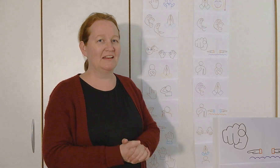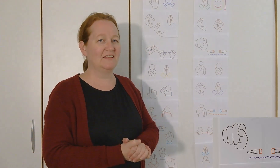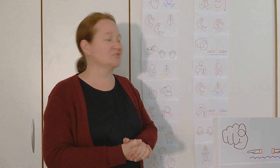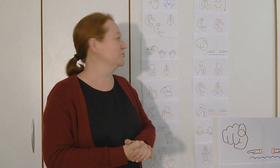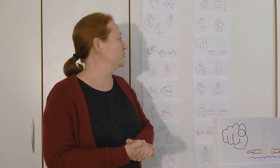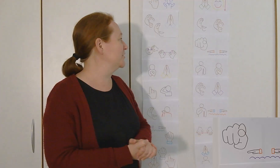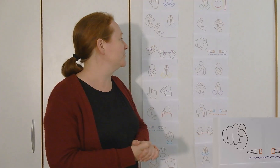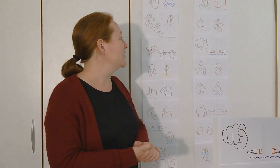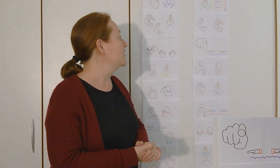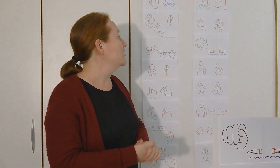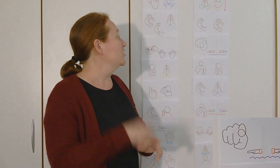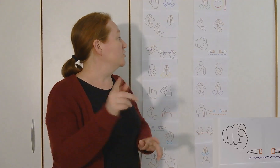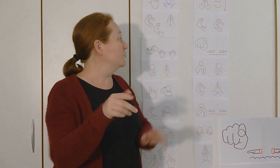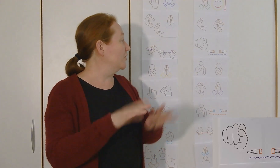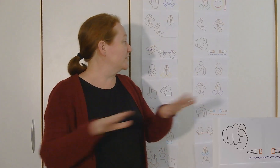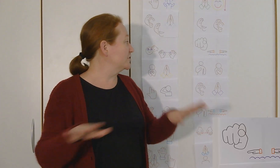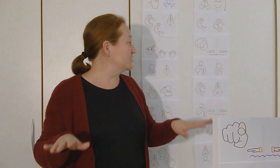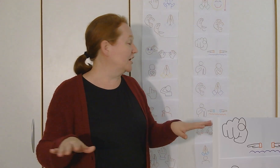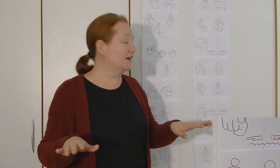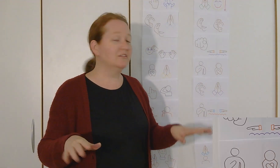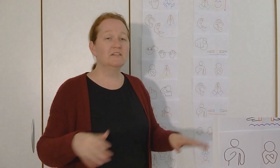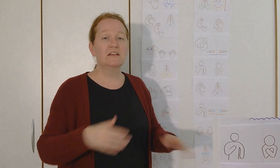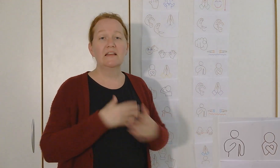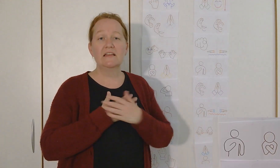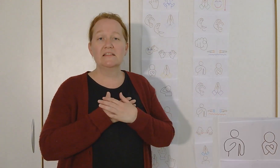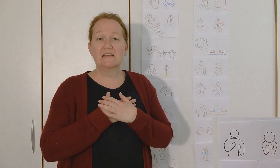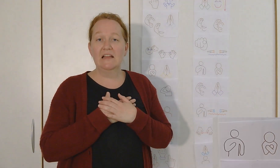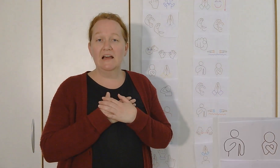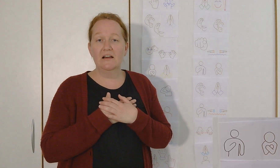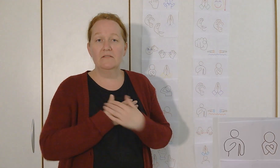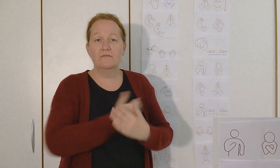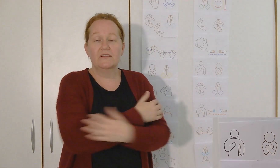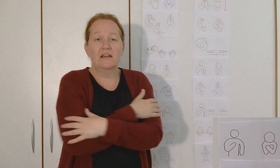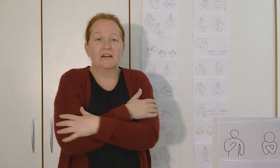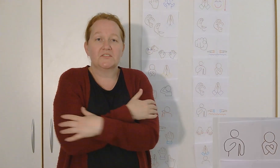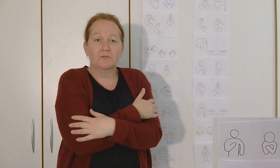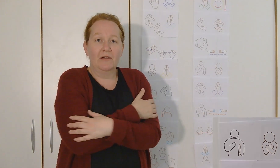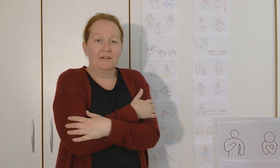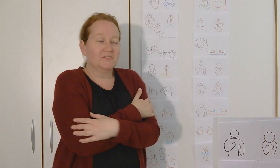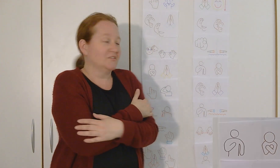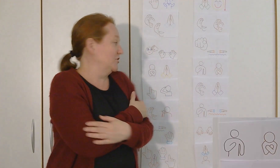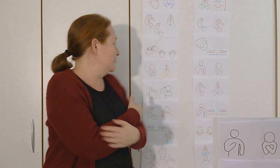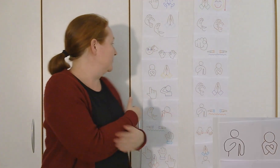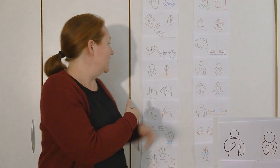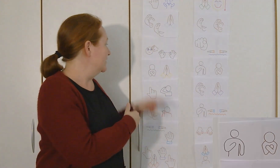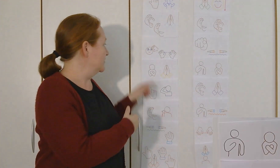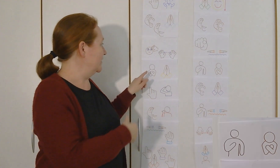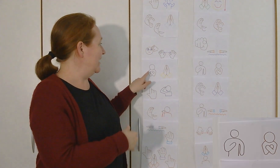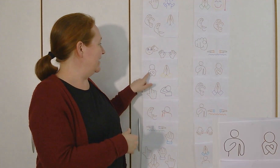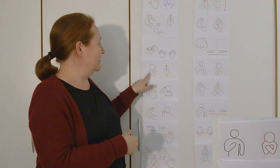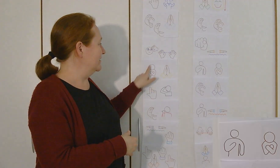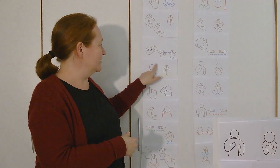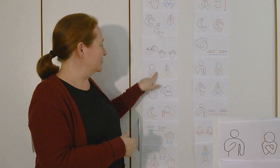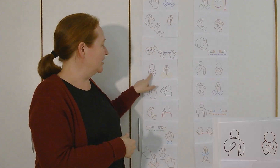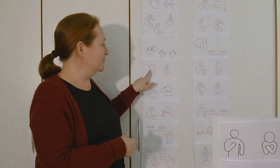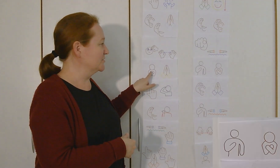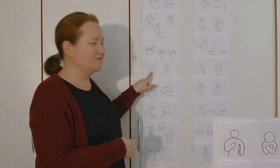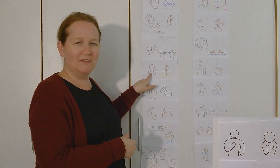these children. You are his child. His love now surrounds you. So again, this child was